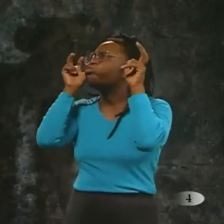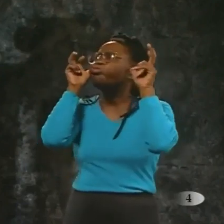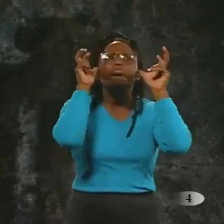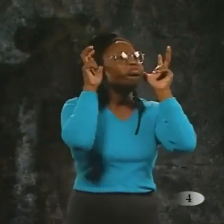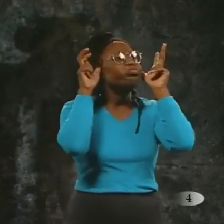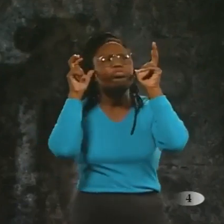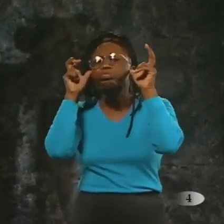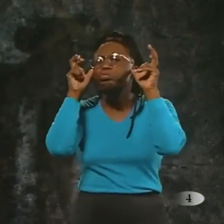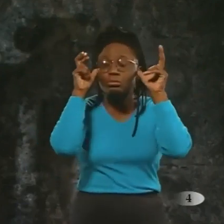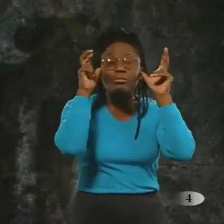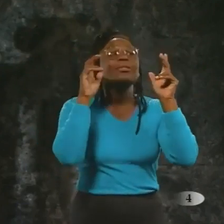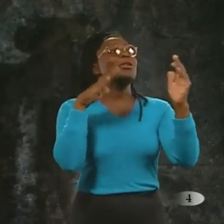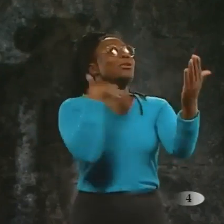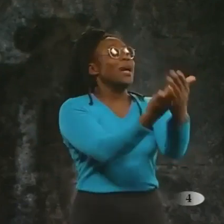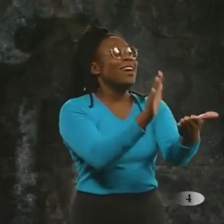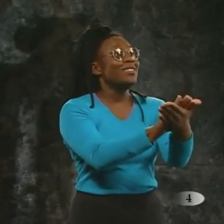Before they go to school, they just listen to everything.